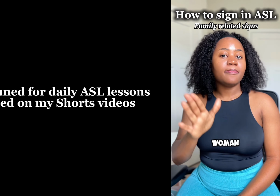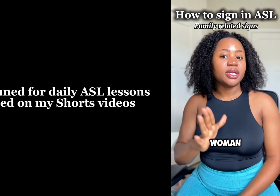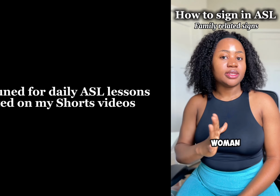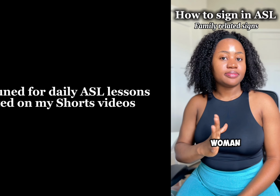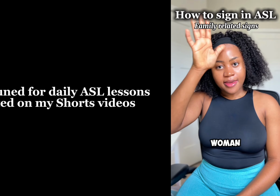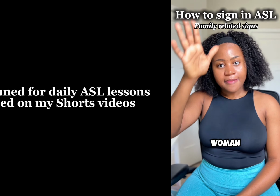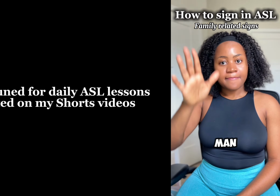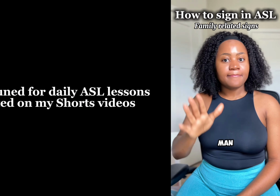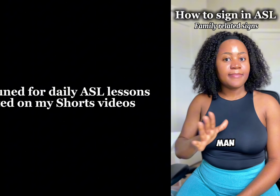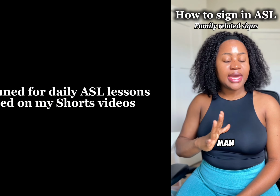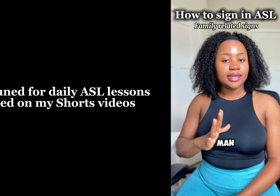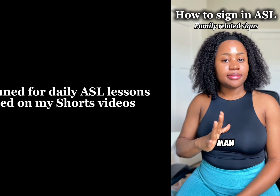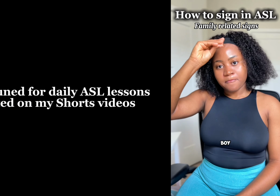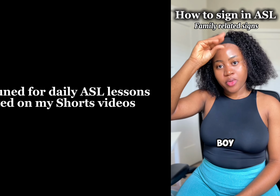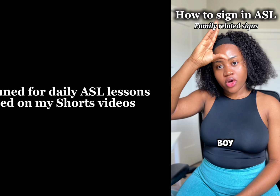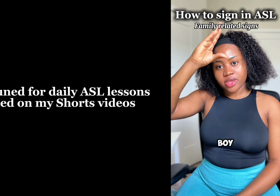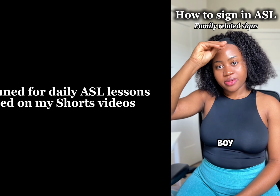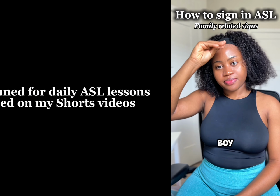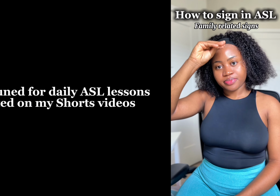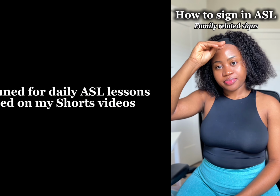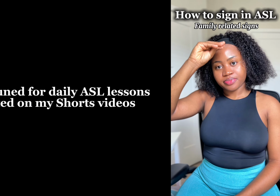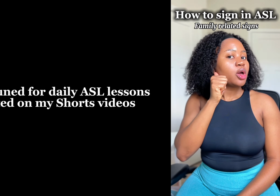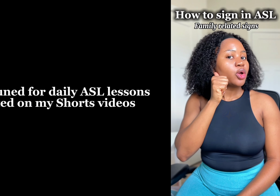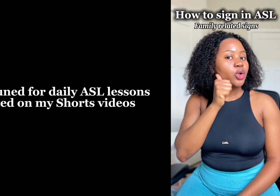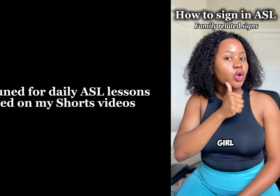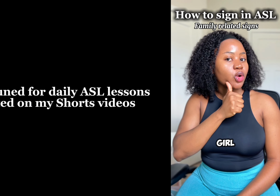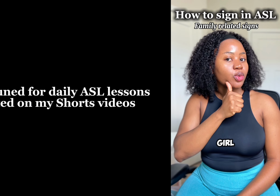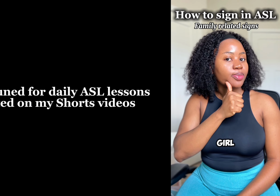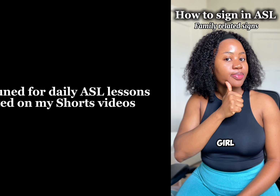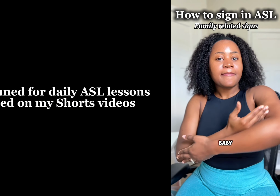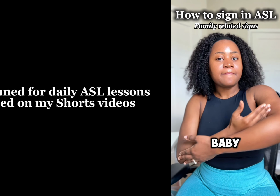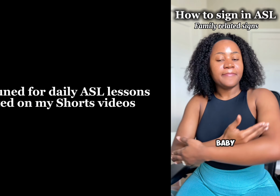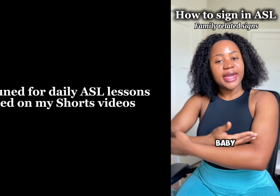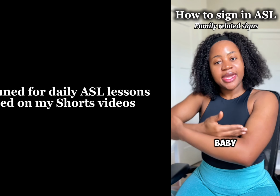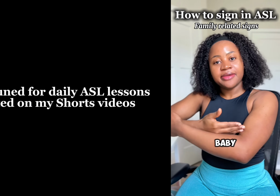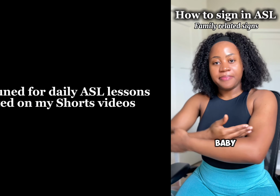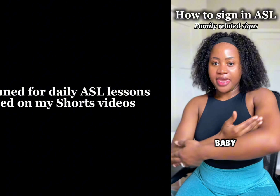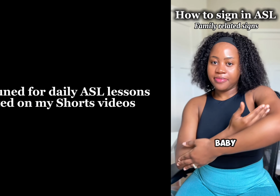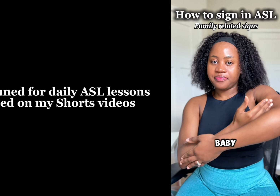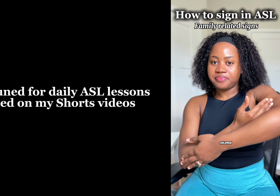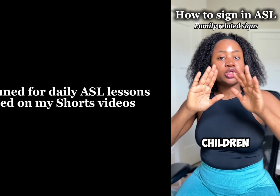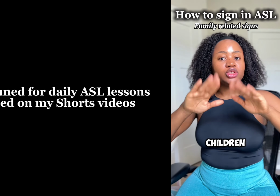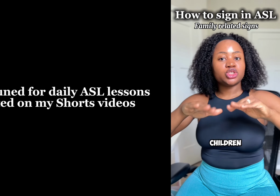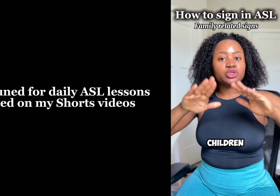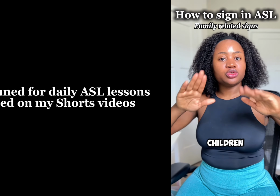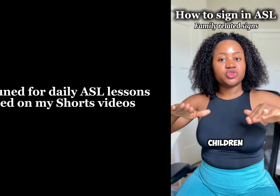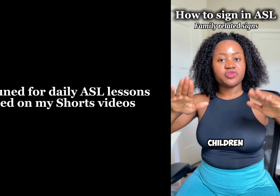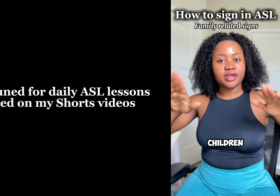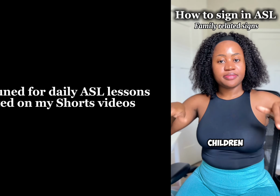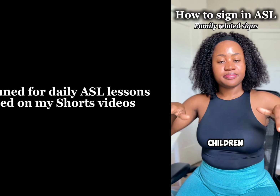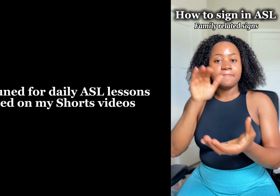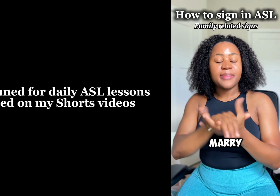woman, man, boy, girl, baby, children,